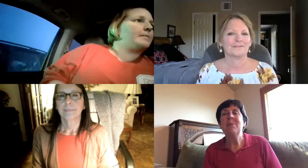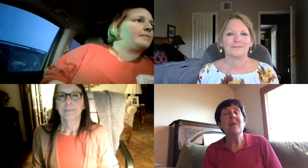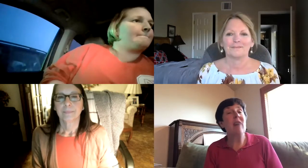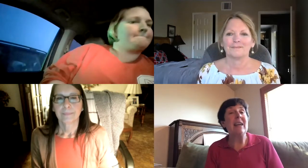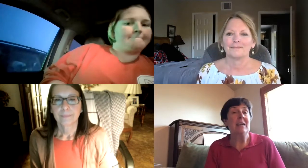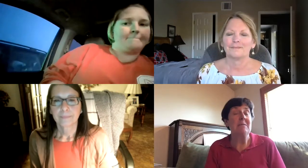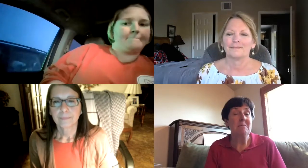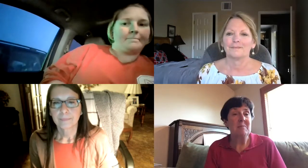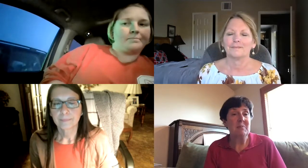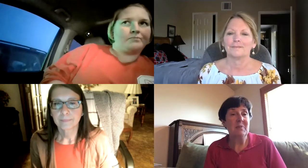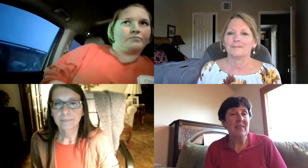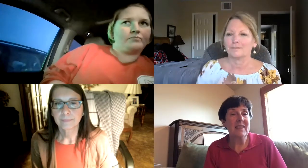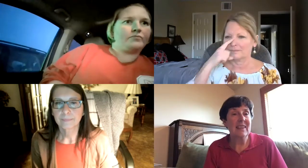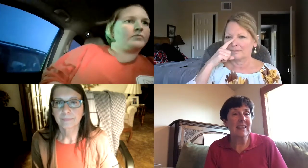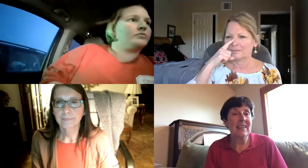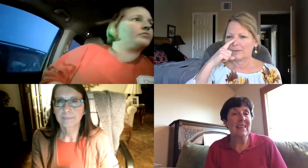Funny.